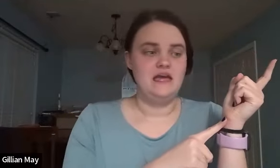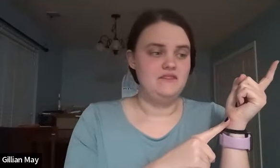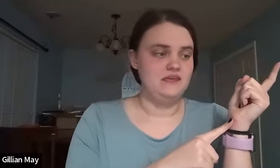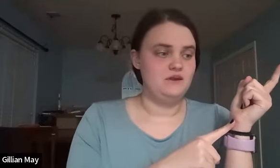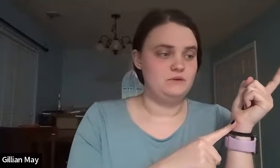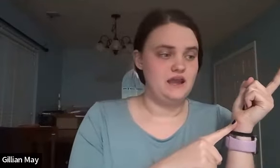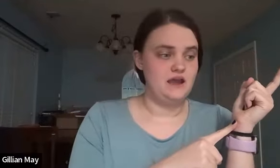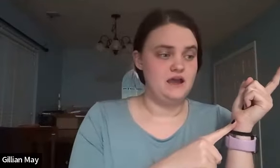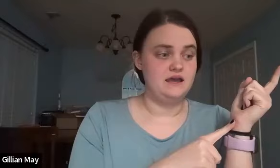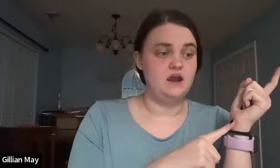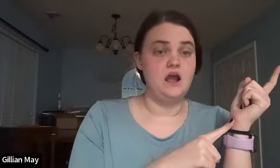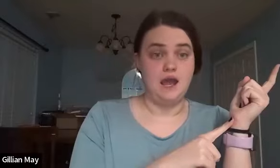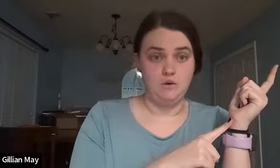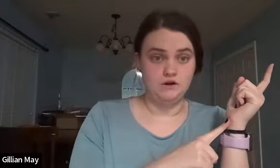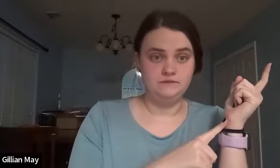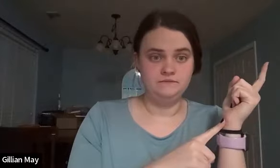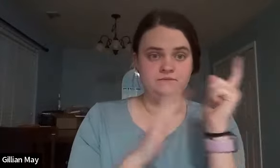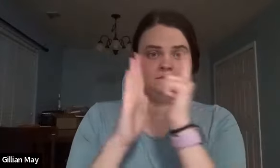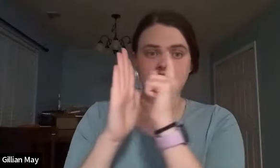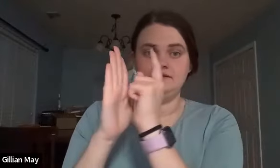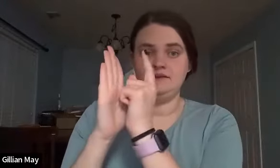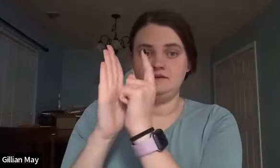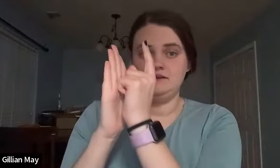And then we had hour.